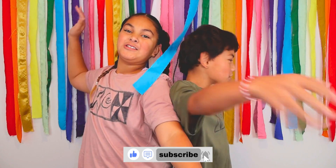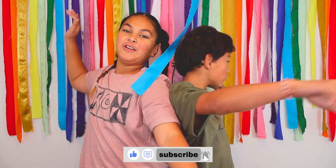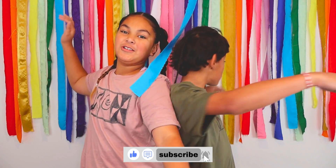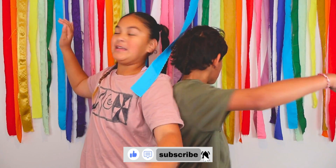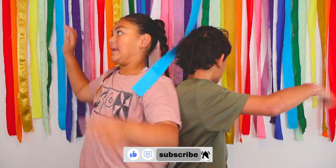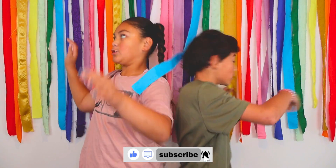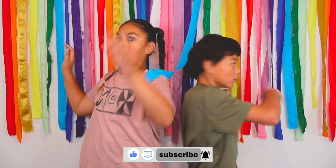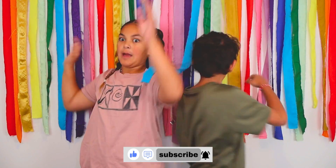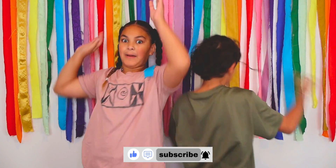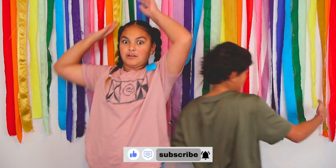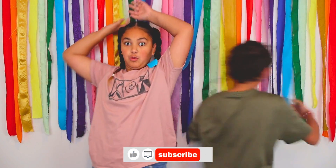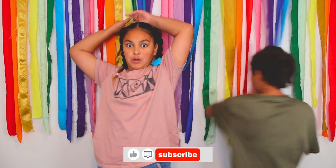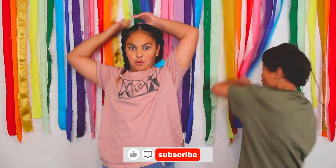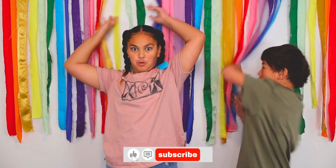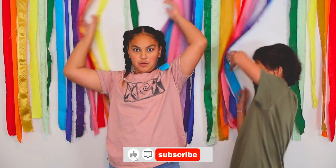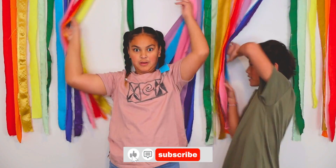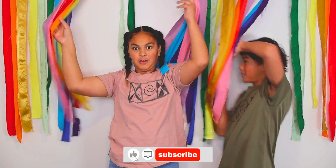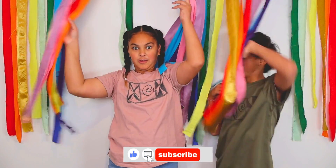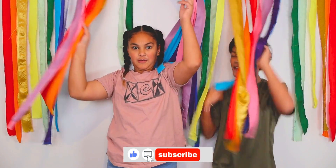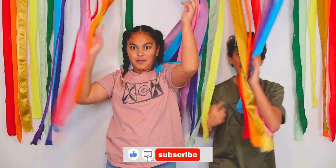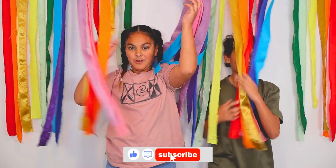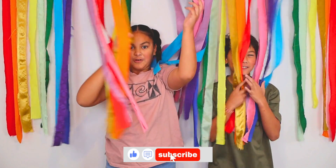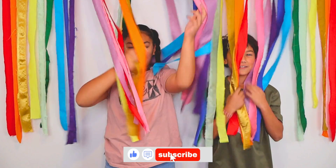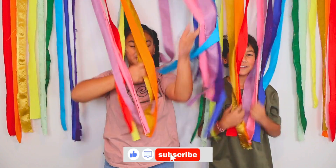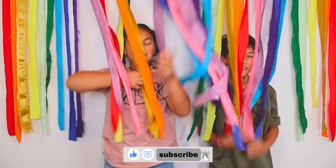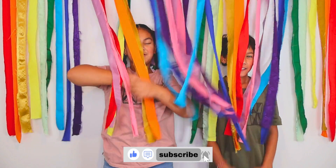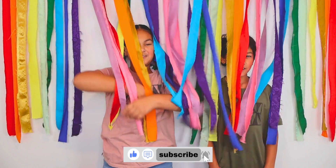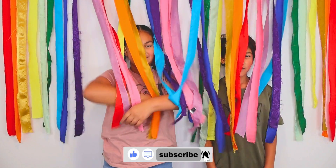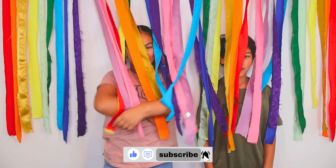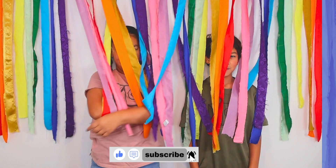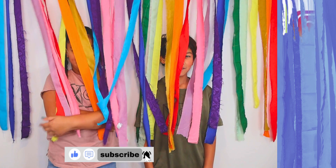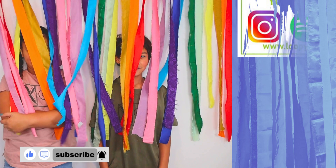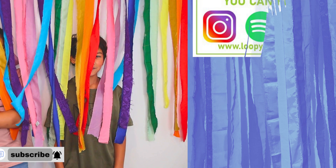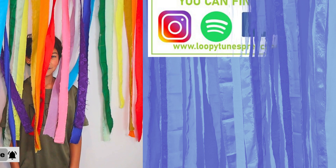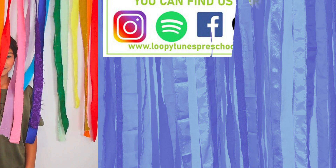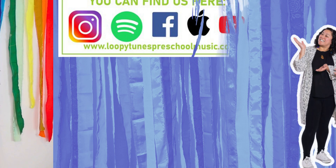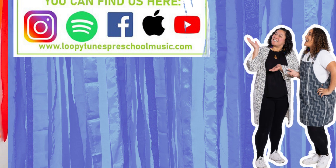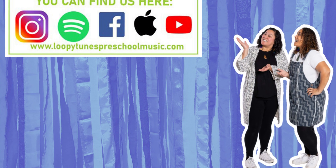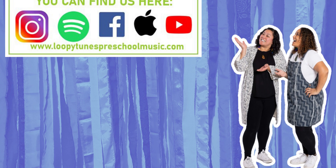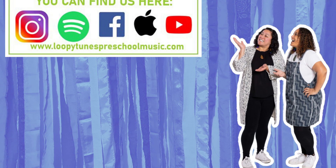Loopy Tunes, and let's go hide behind Uenuku. Come find me.